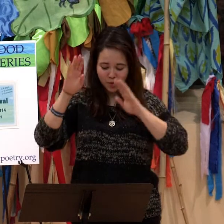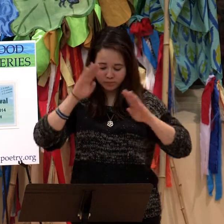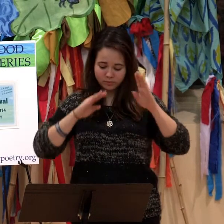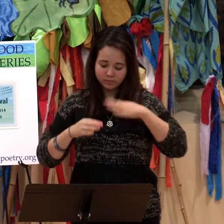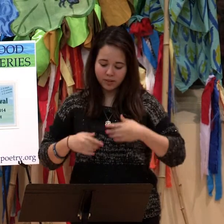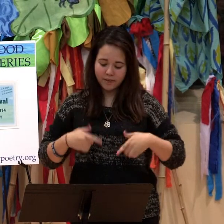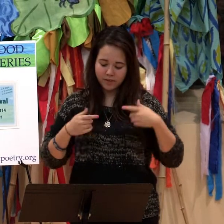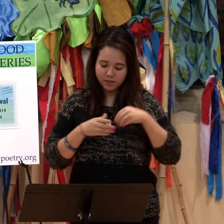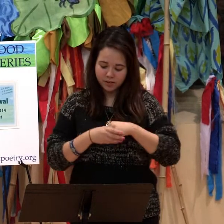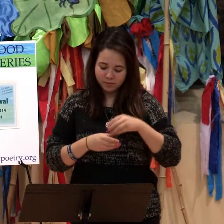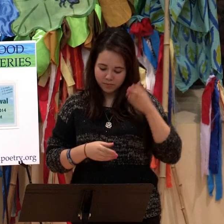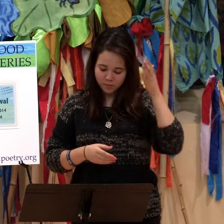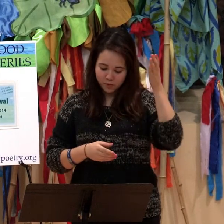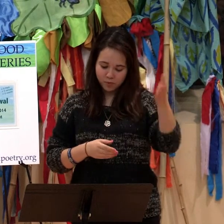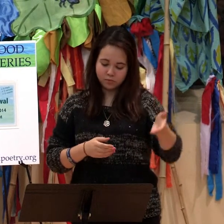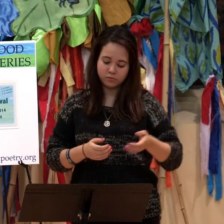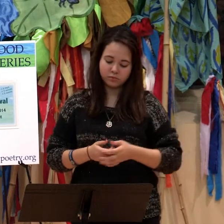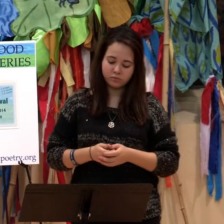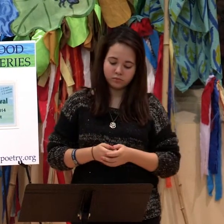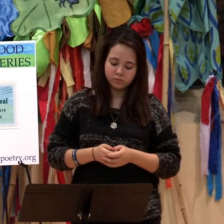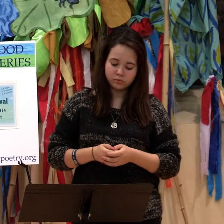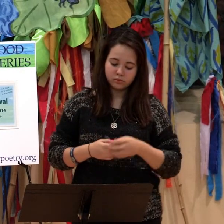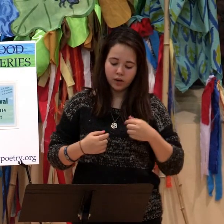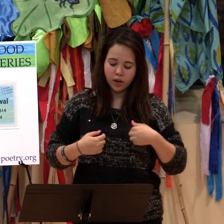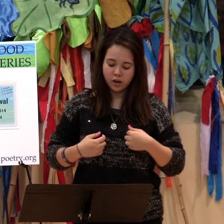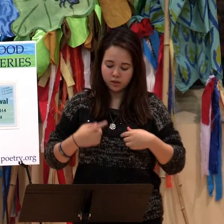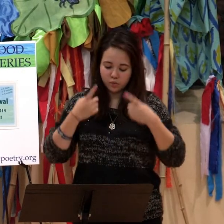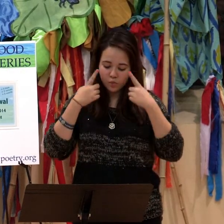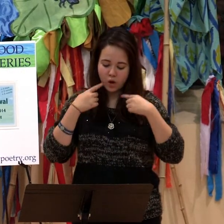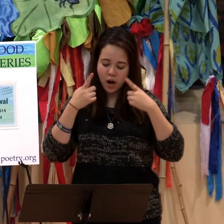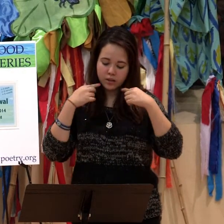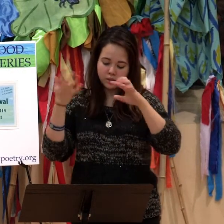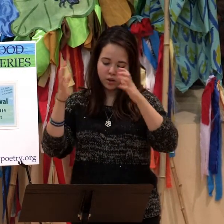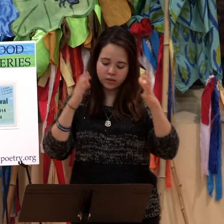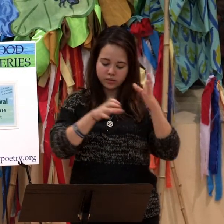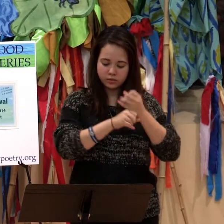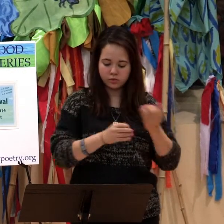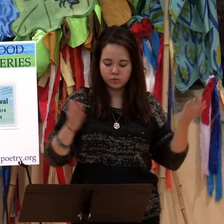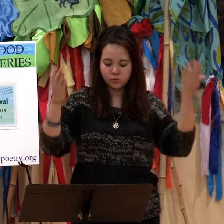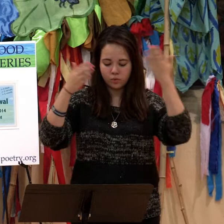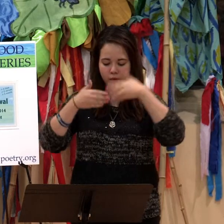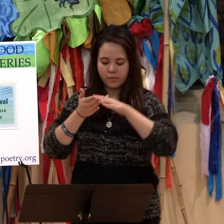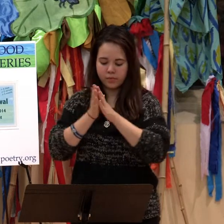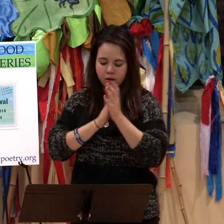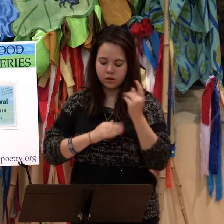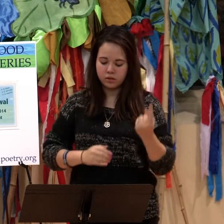future. I cry for clouds getting dark and becoming lonely.